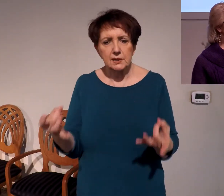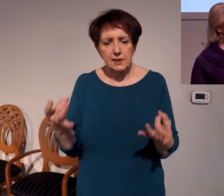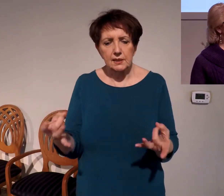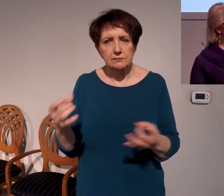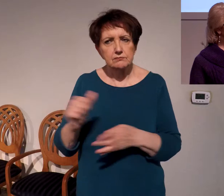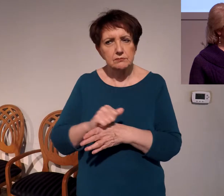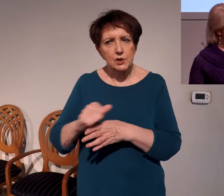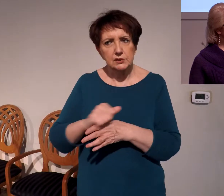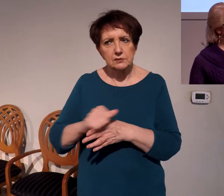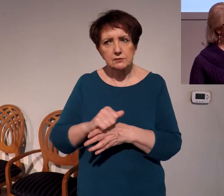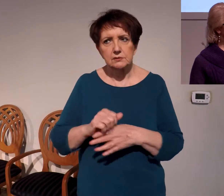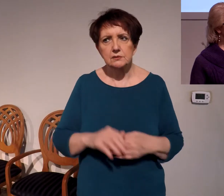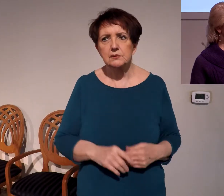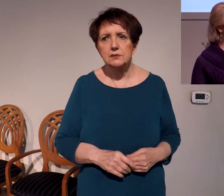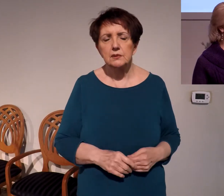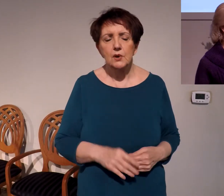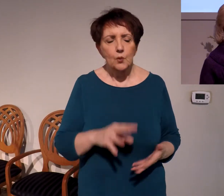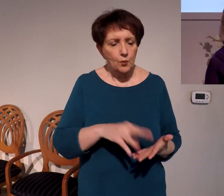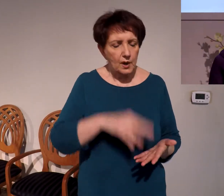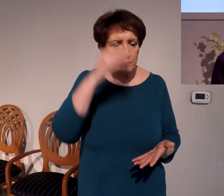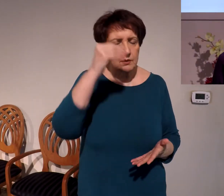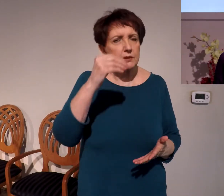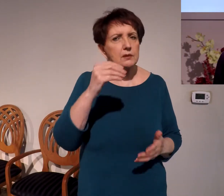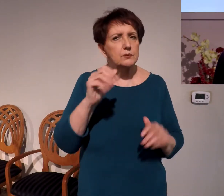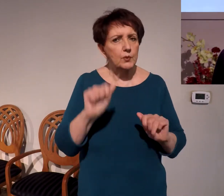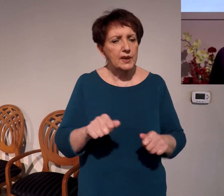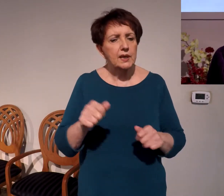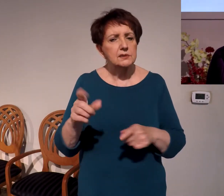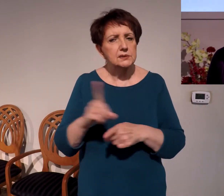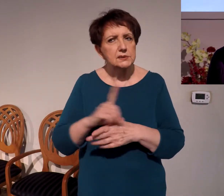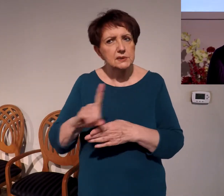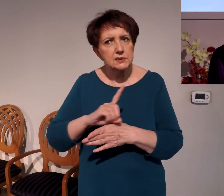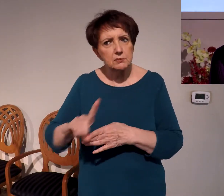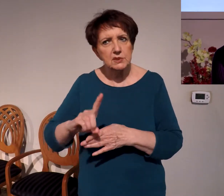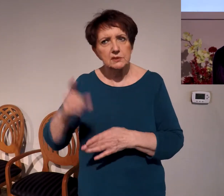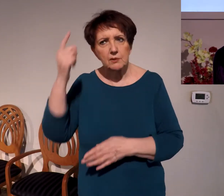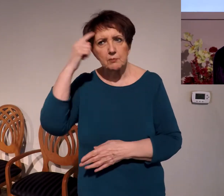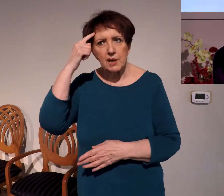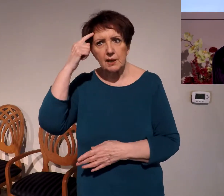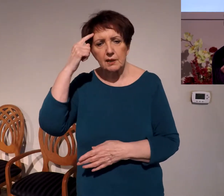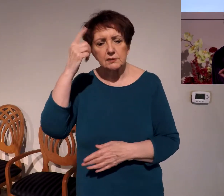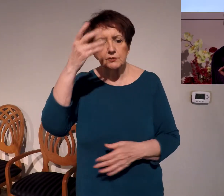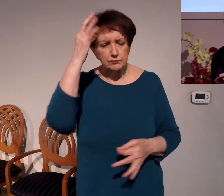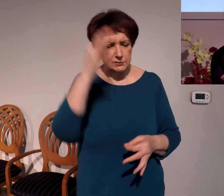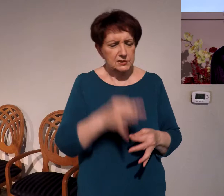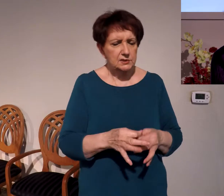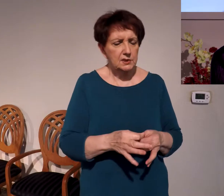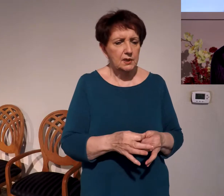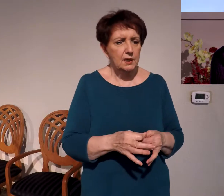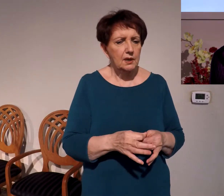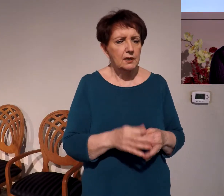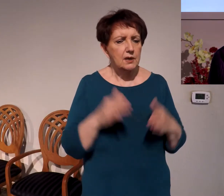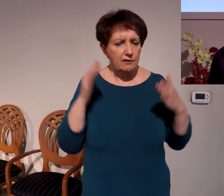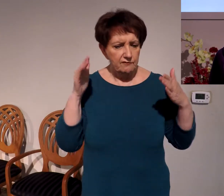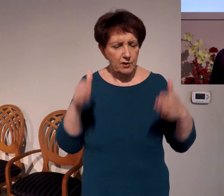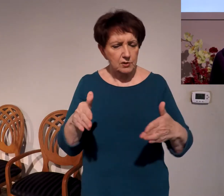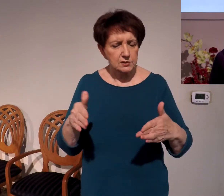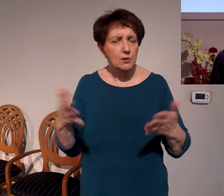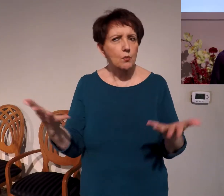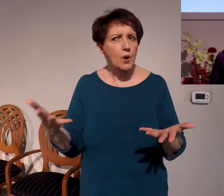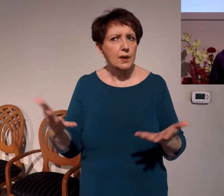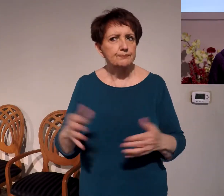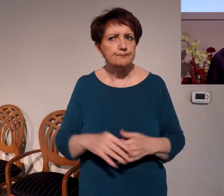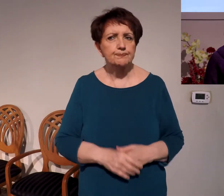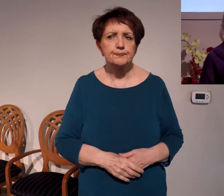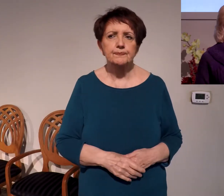We learn that we can actually discipline our minds and we can decide what we are going to focus on.